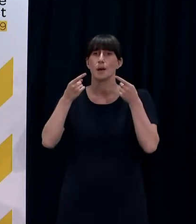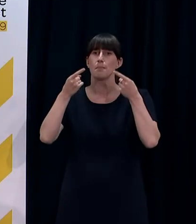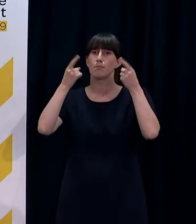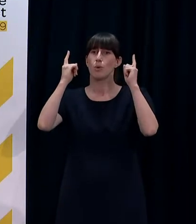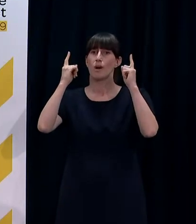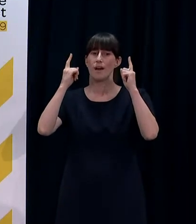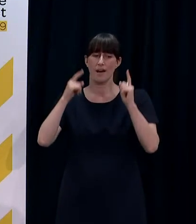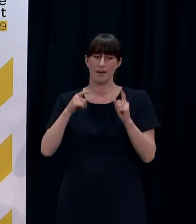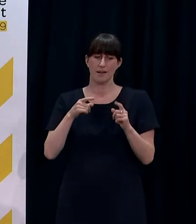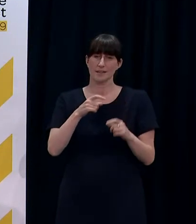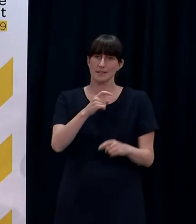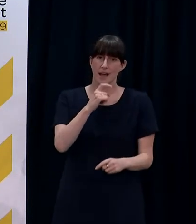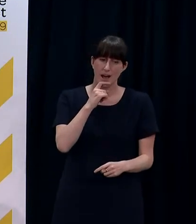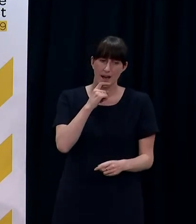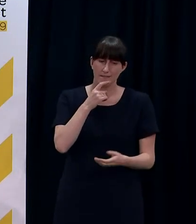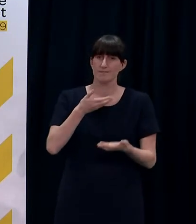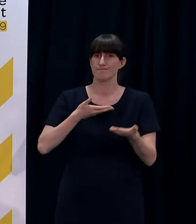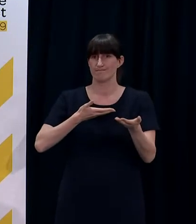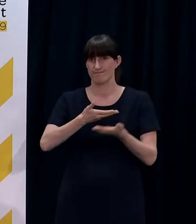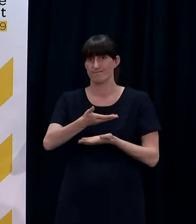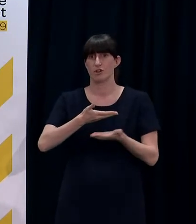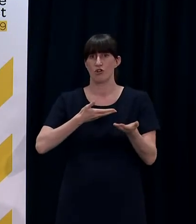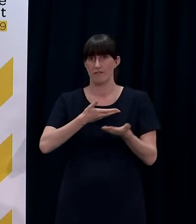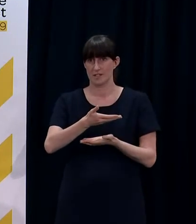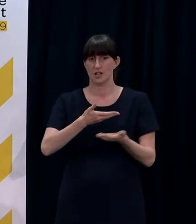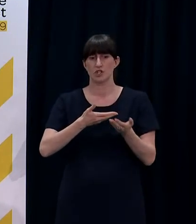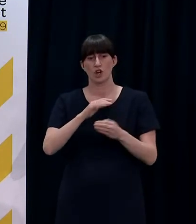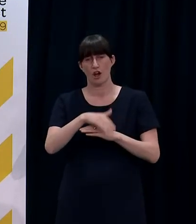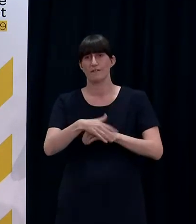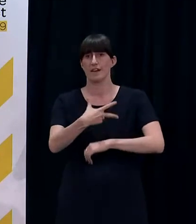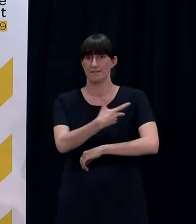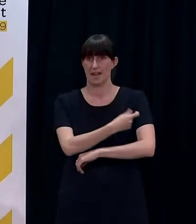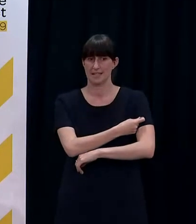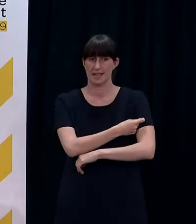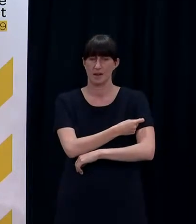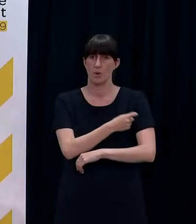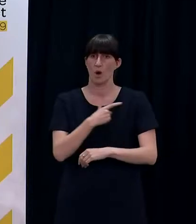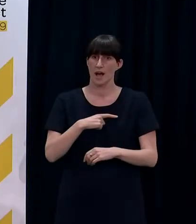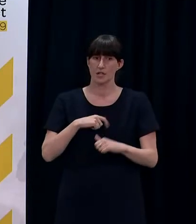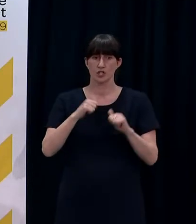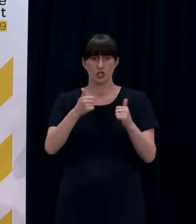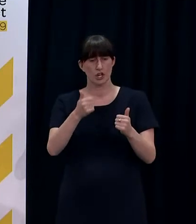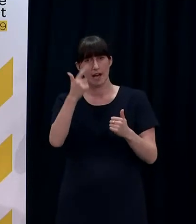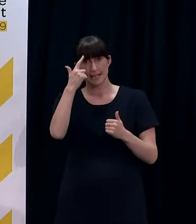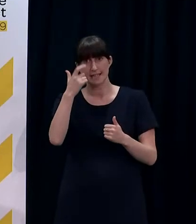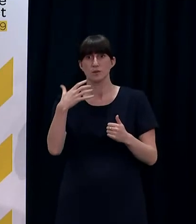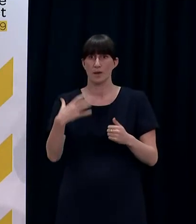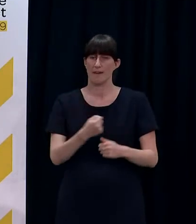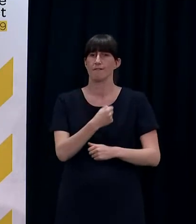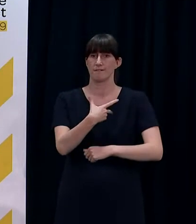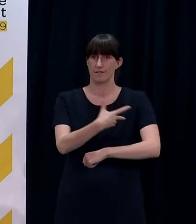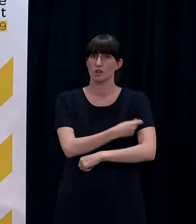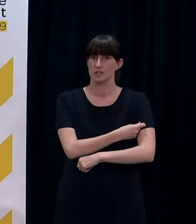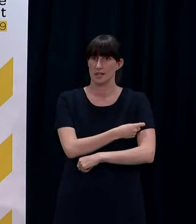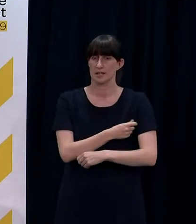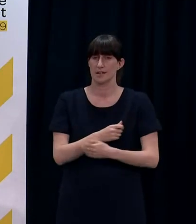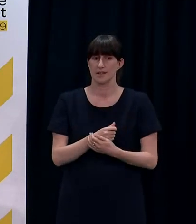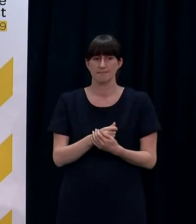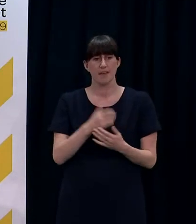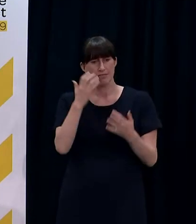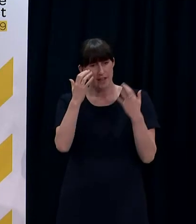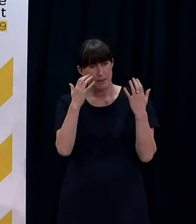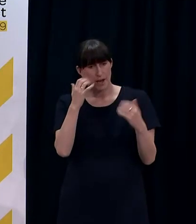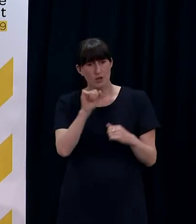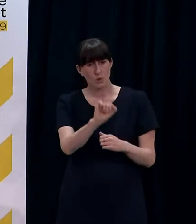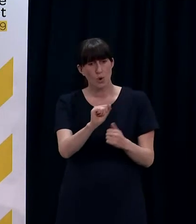conversation between employers and employees about vaccination, a conversation where people do think about their fellow workers,